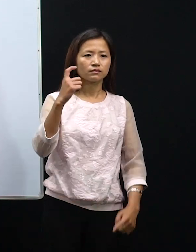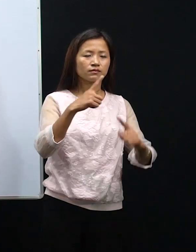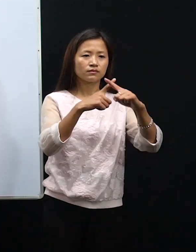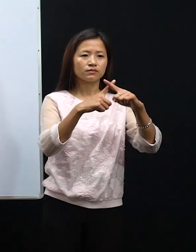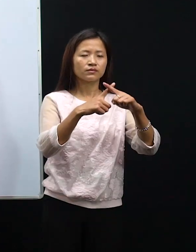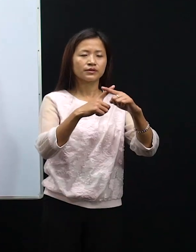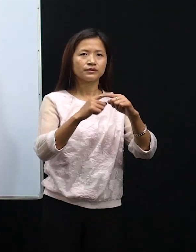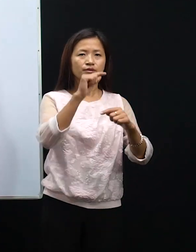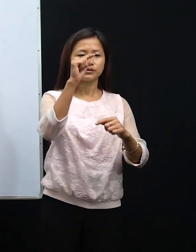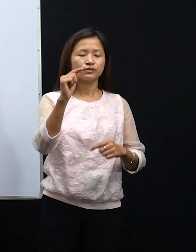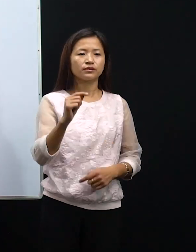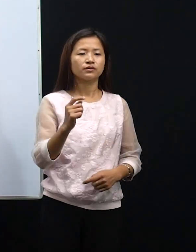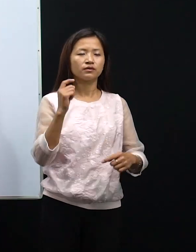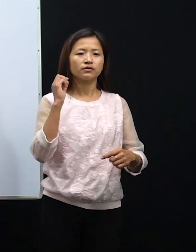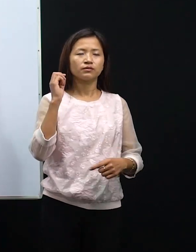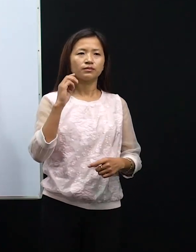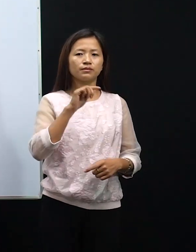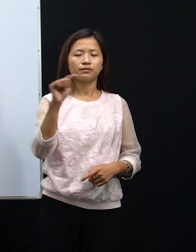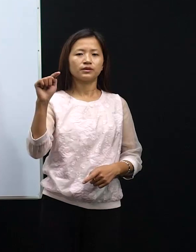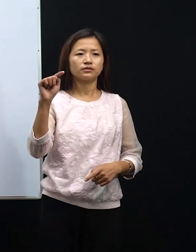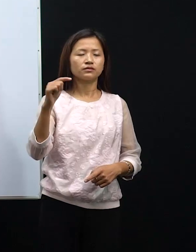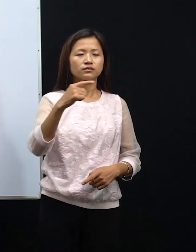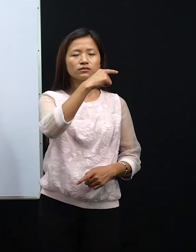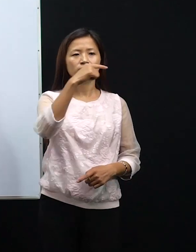7x squared minus 4x plus 5